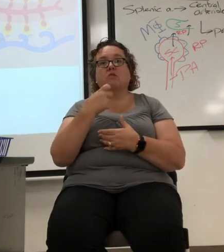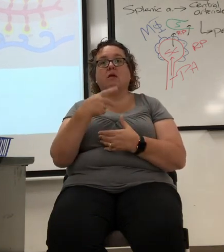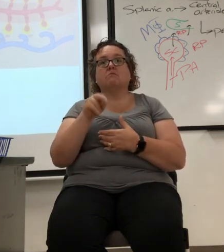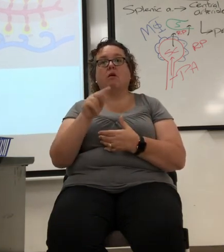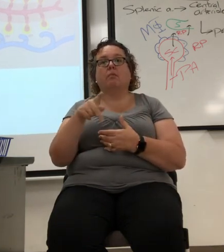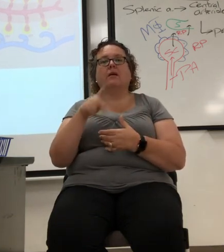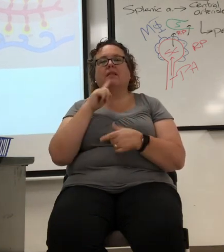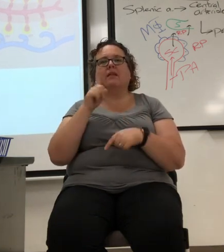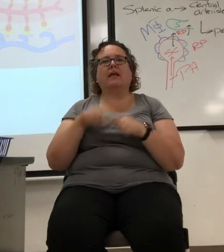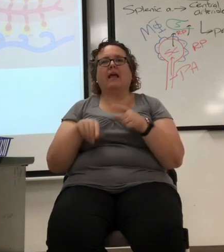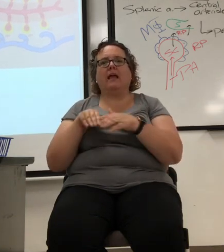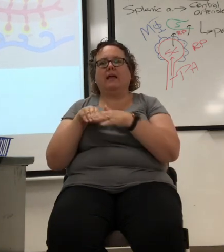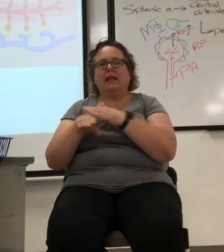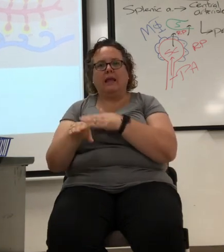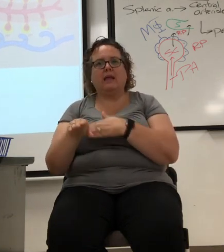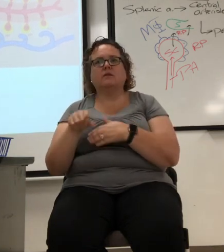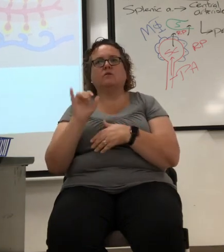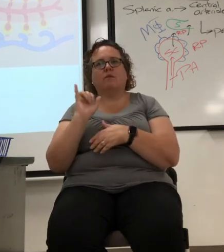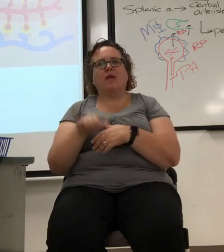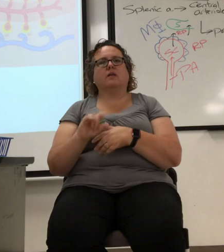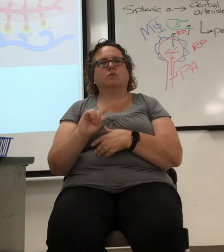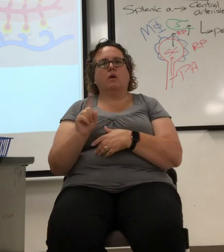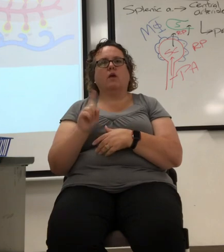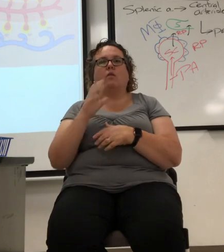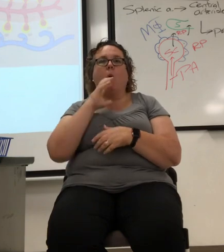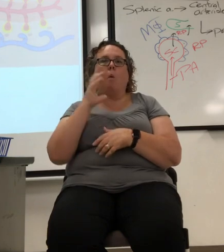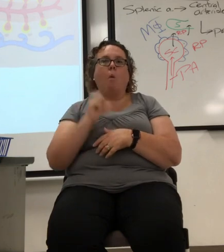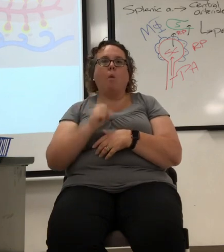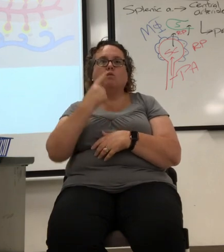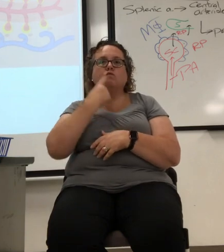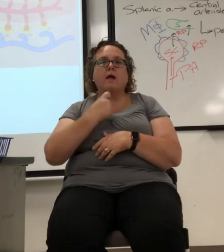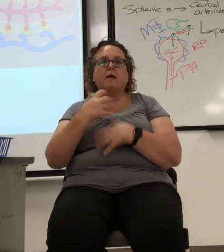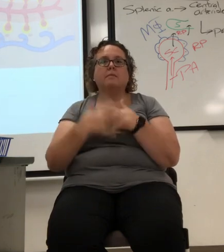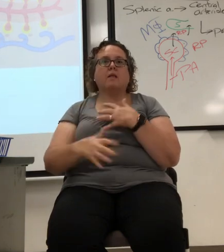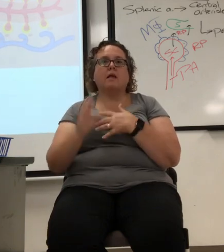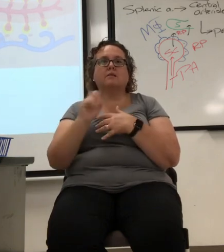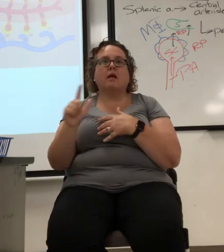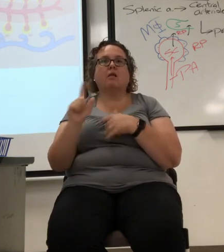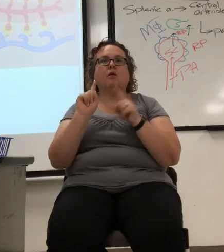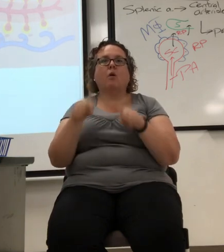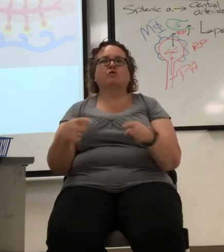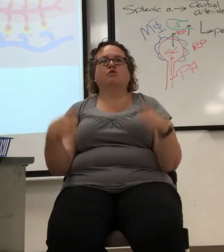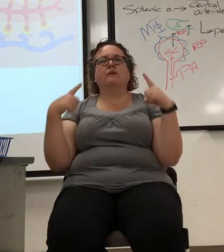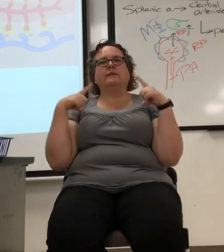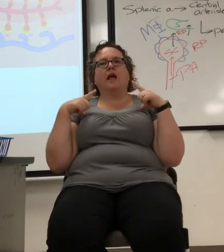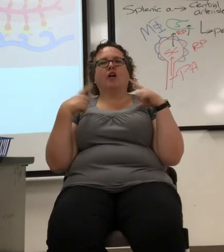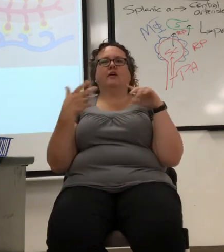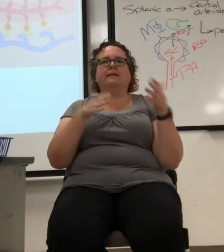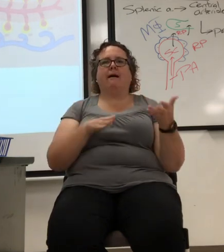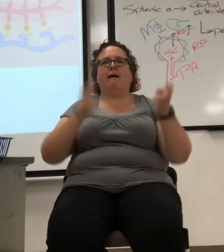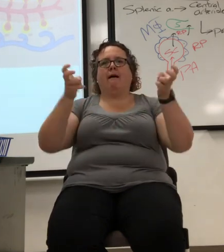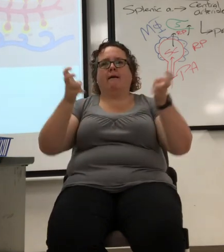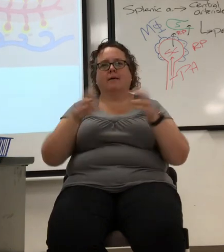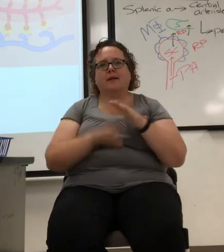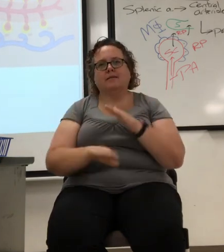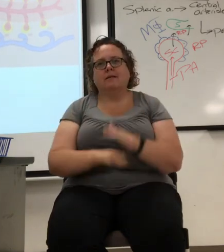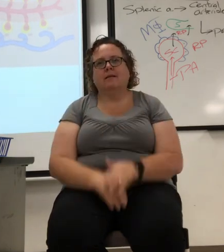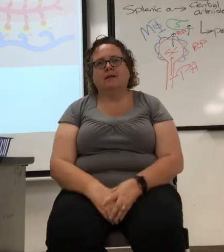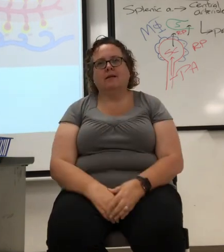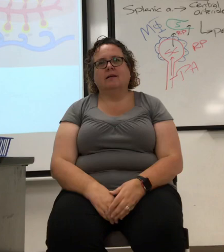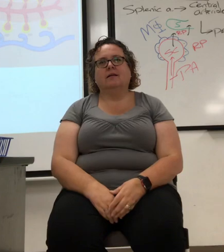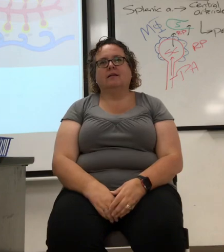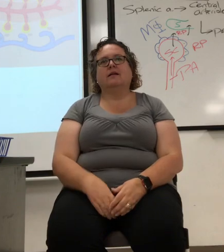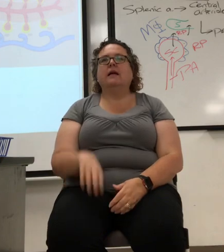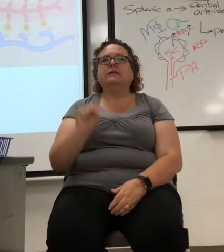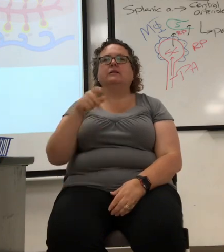make it back in. So this is where the old red blood cell goes to retire and die, basically. The spleen is a